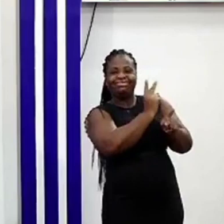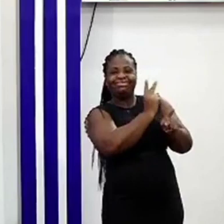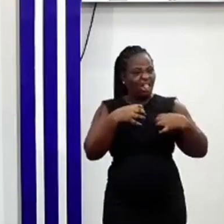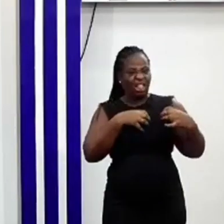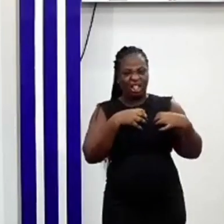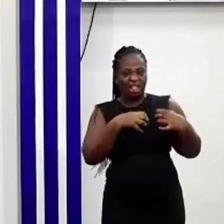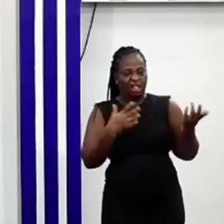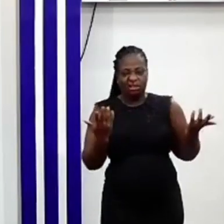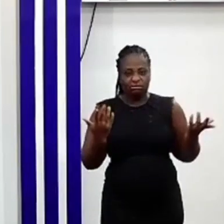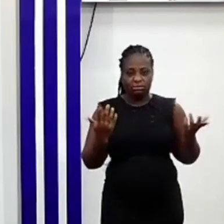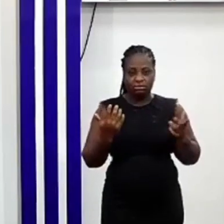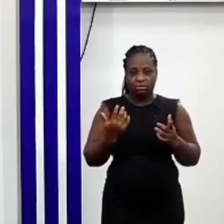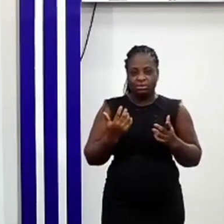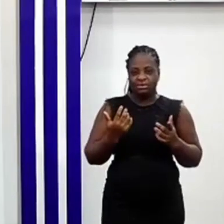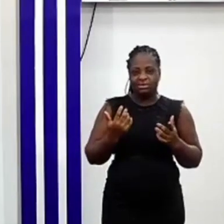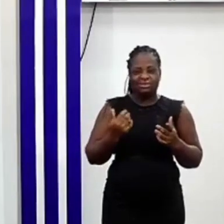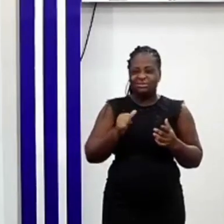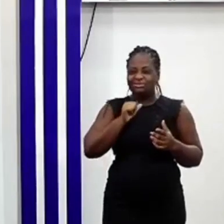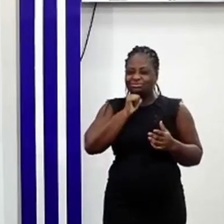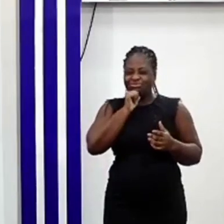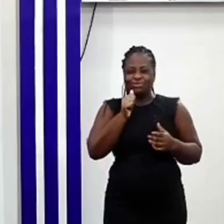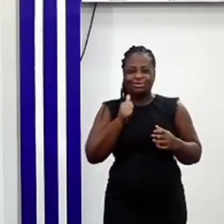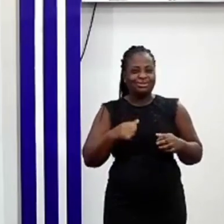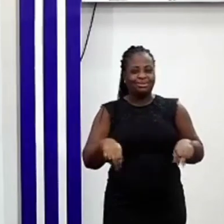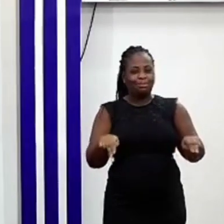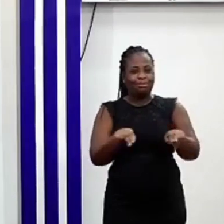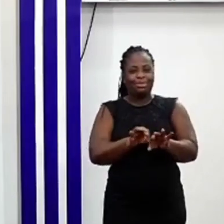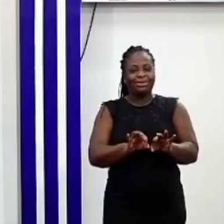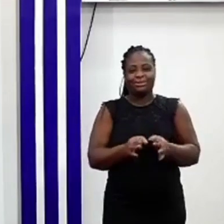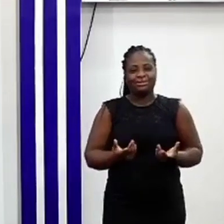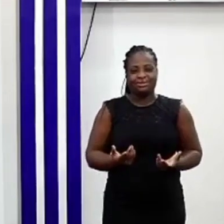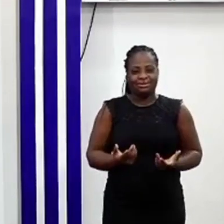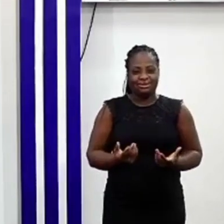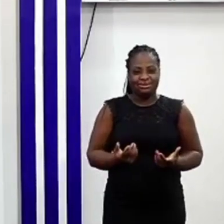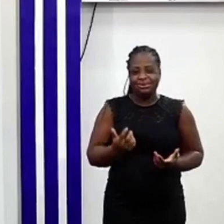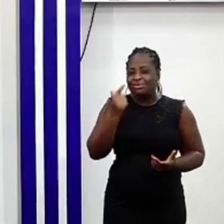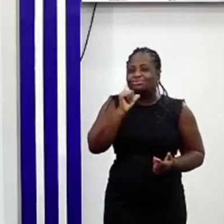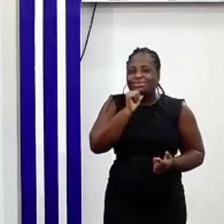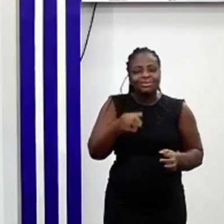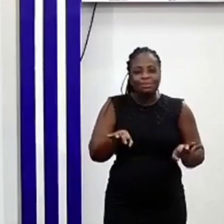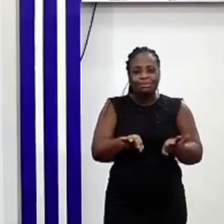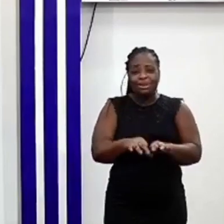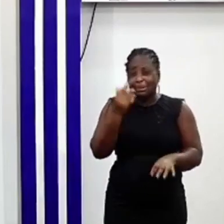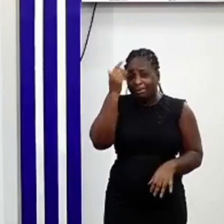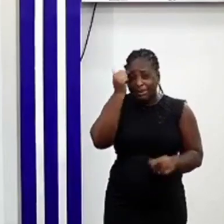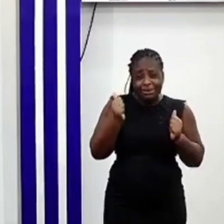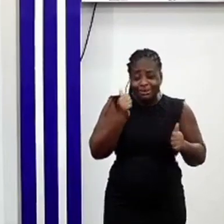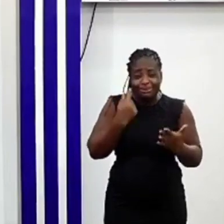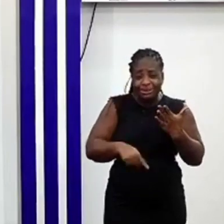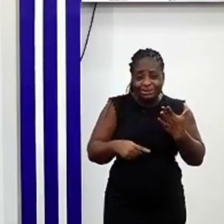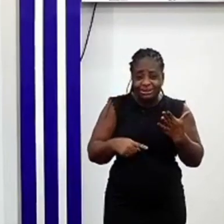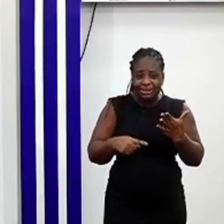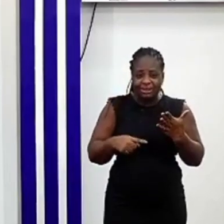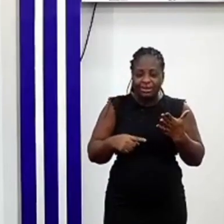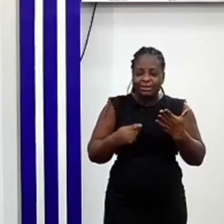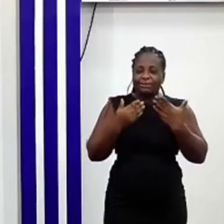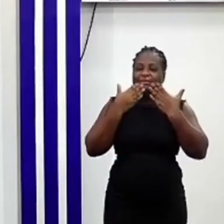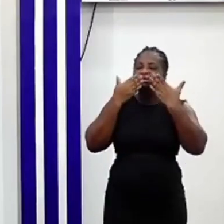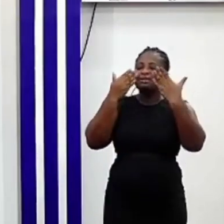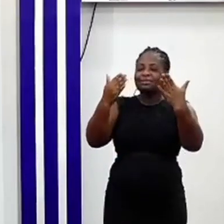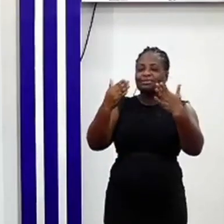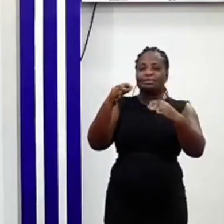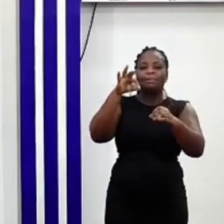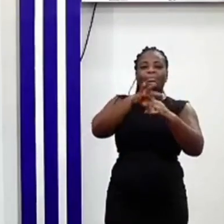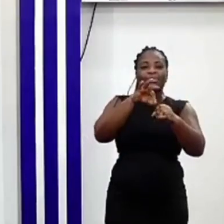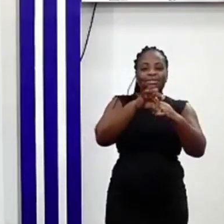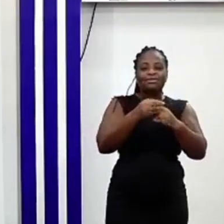about, is totally uncalled for. It's totally uncalled for because thanks to planting for